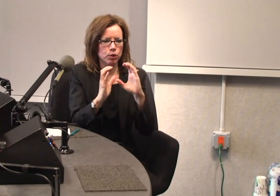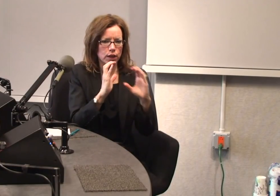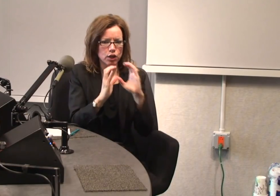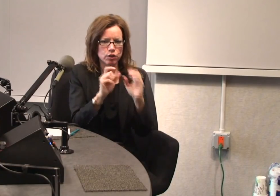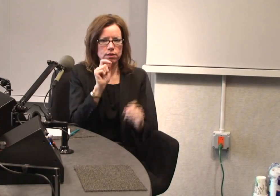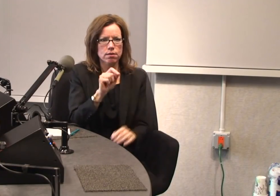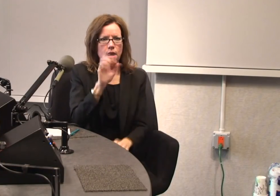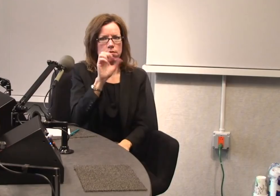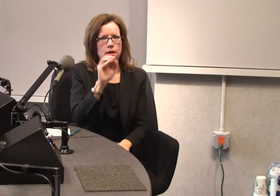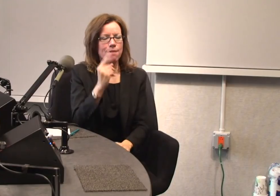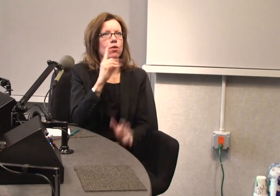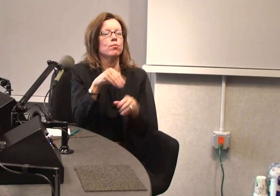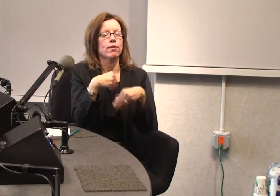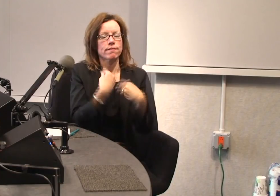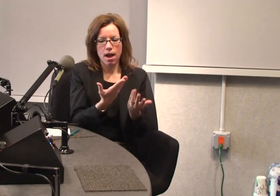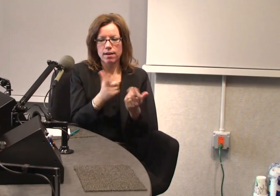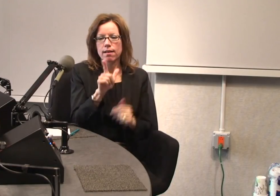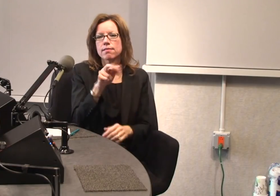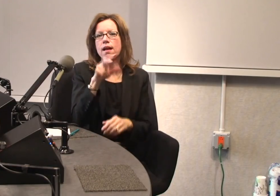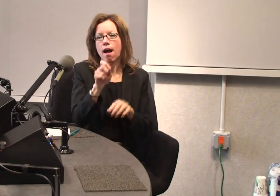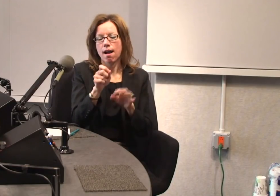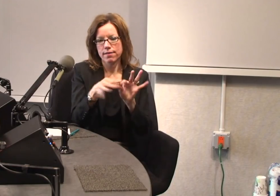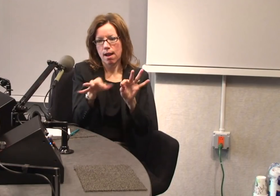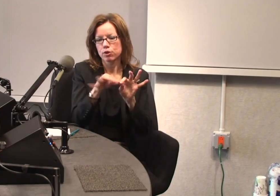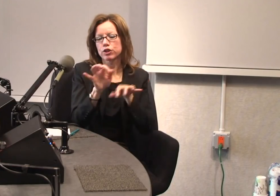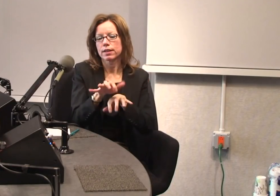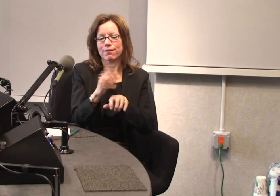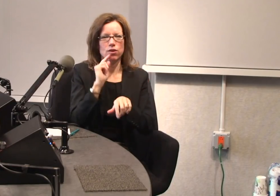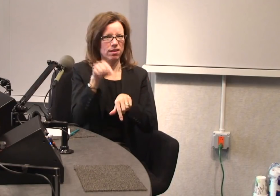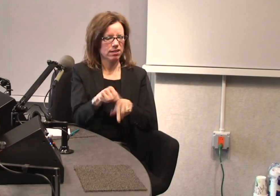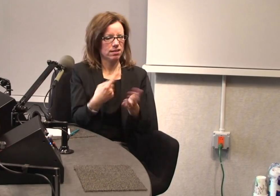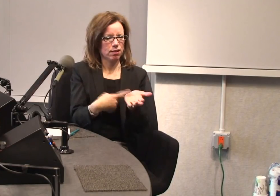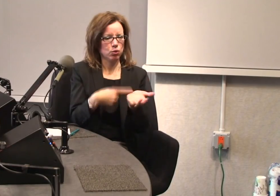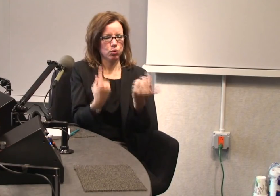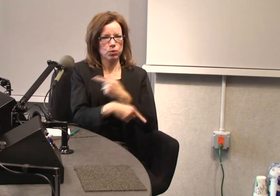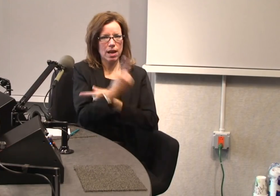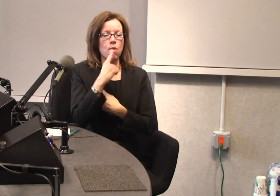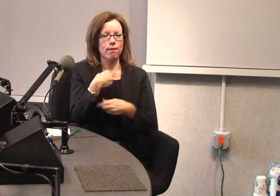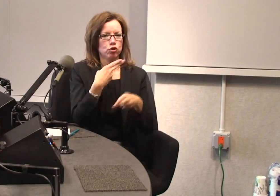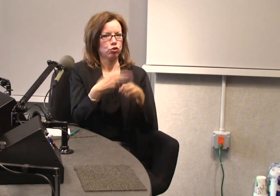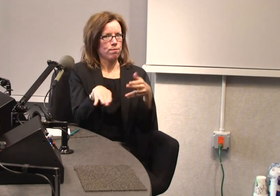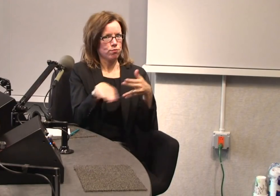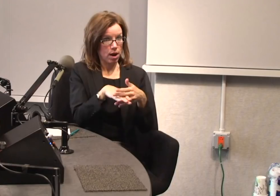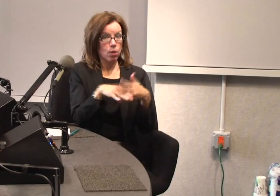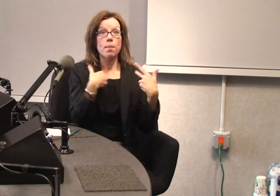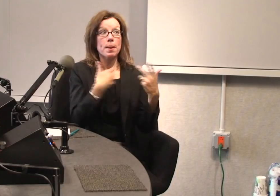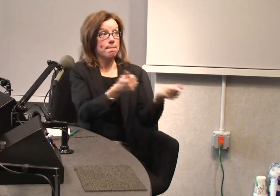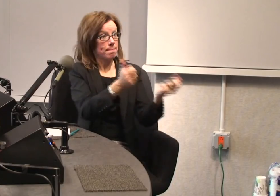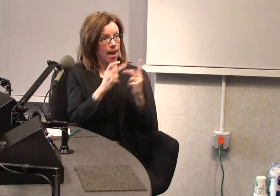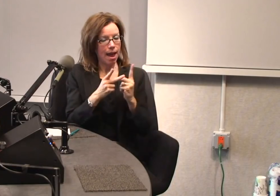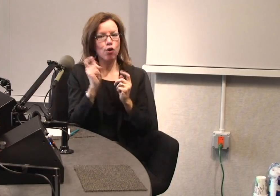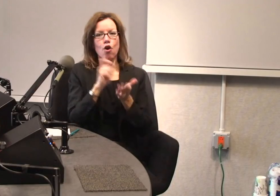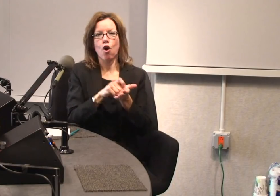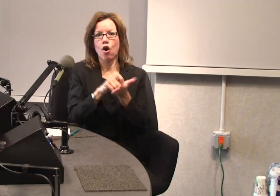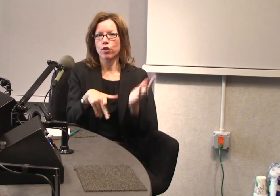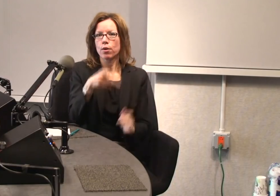providing the live captioning for our conversation today. We're going to take a short break. When we come back, author Paul Dixon rules for life.